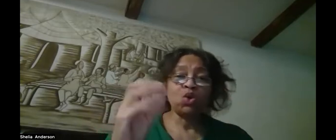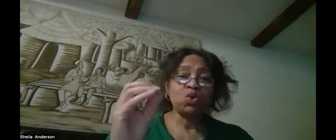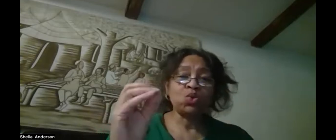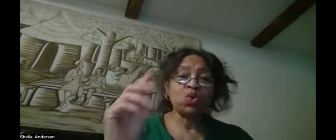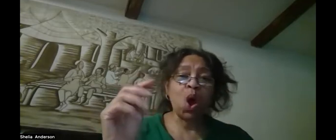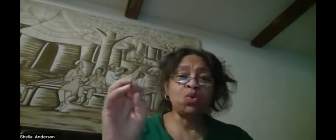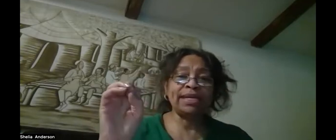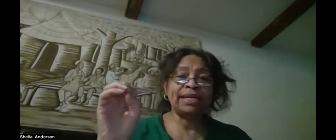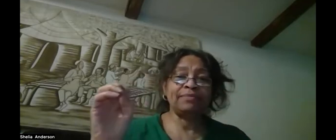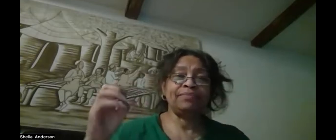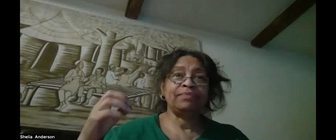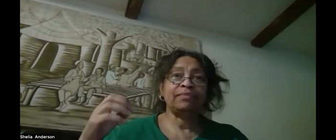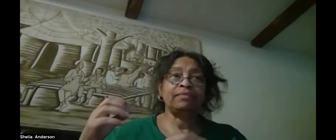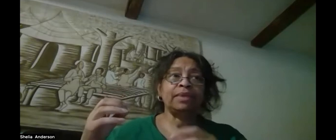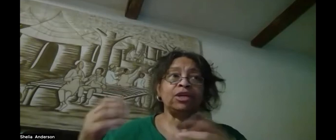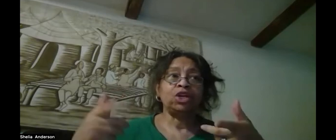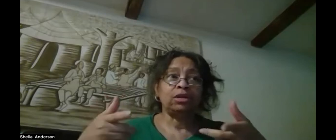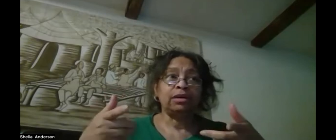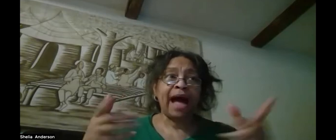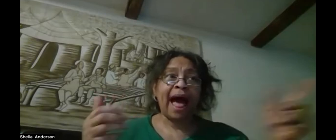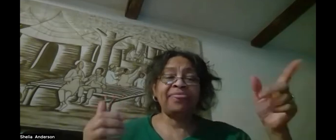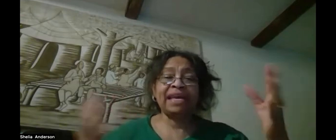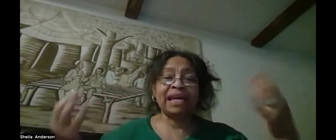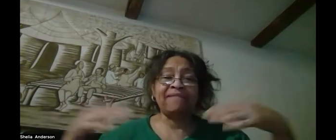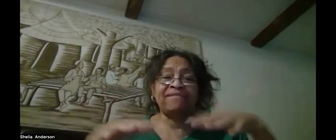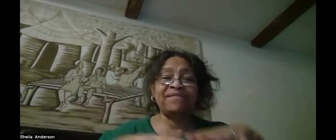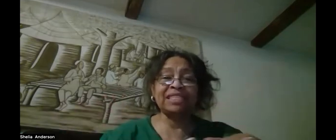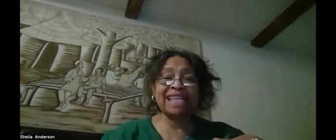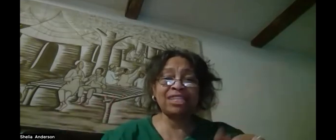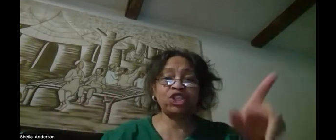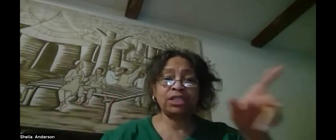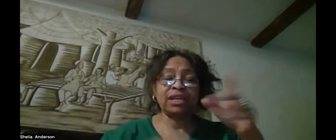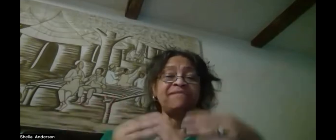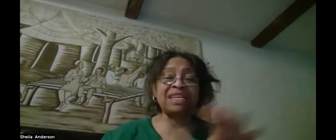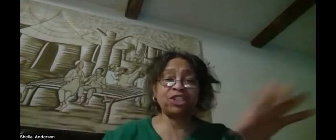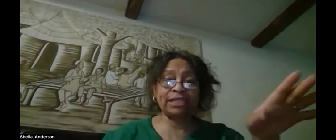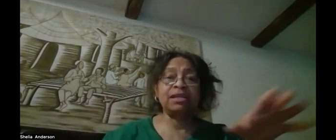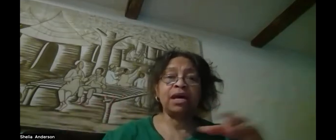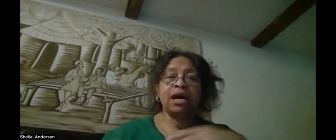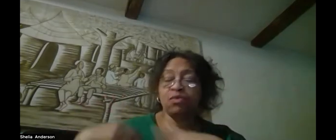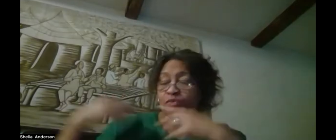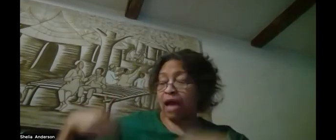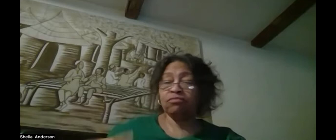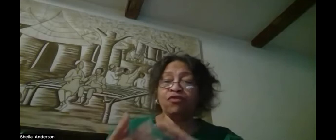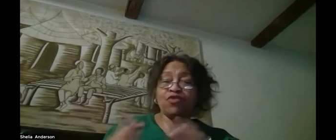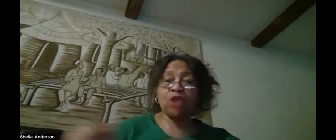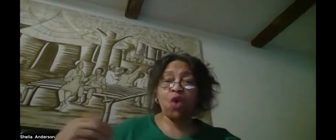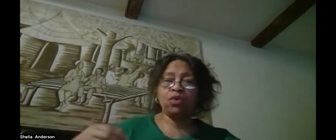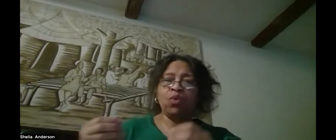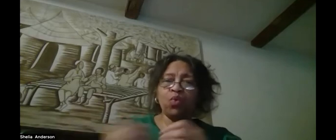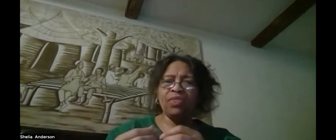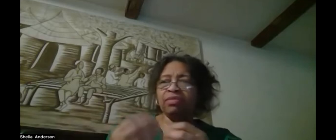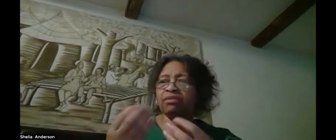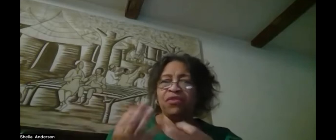you'll get free gifts Oh, at the event there at the convention. They had